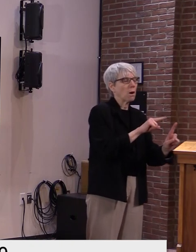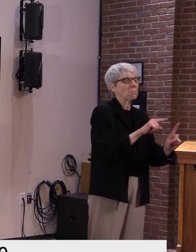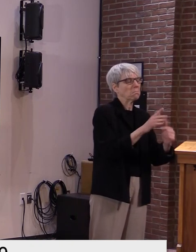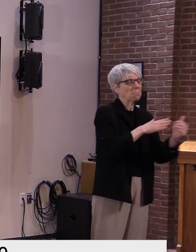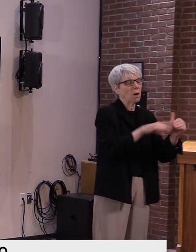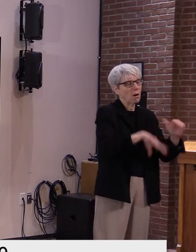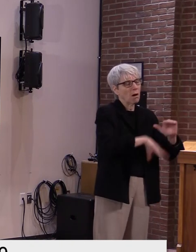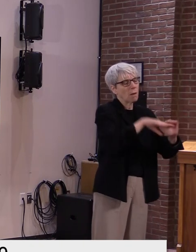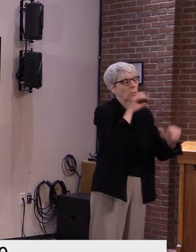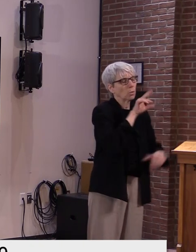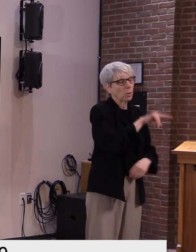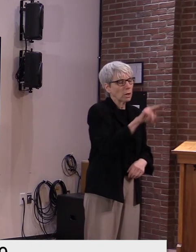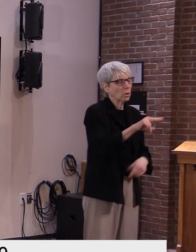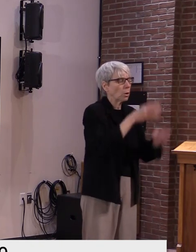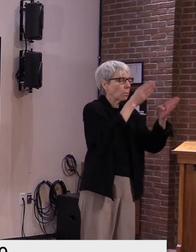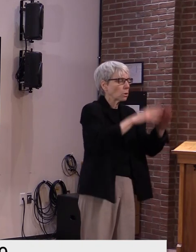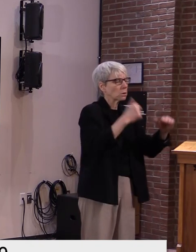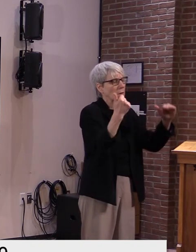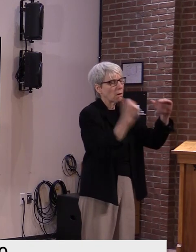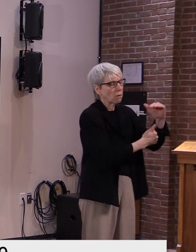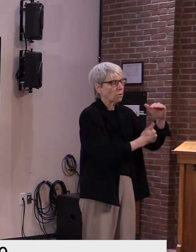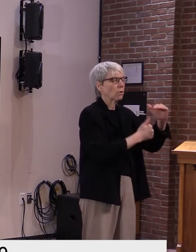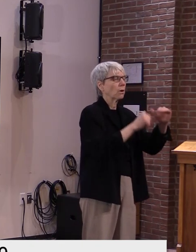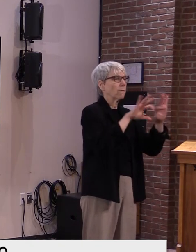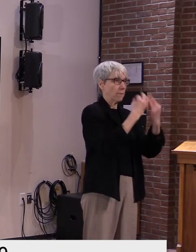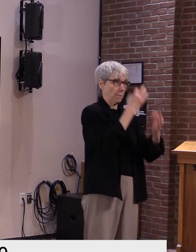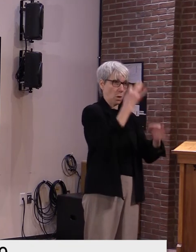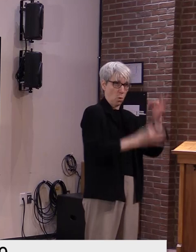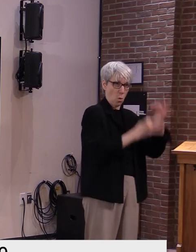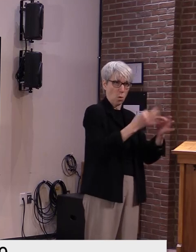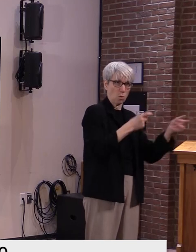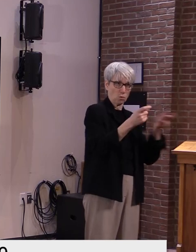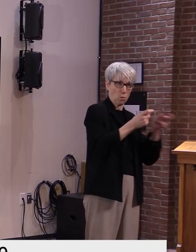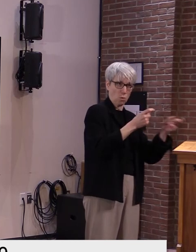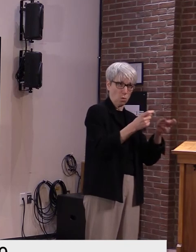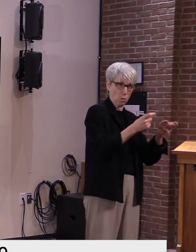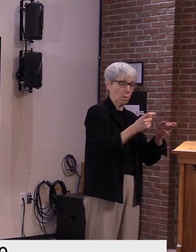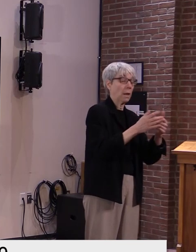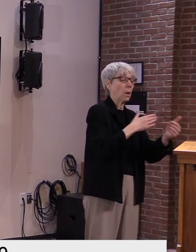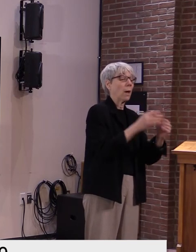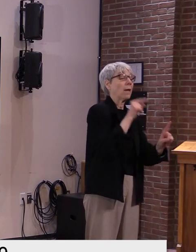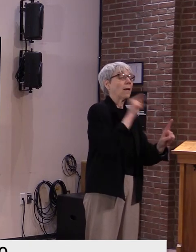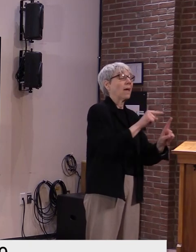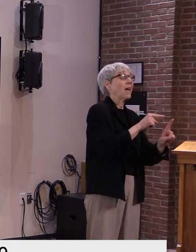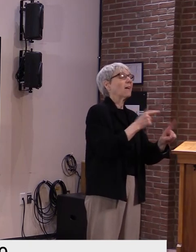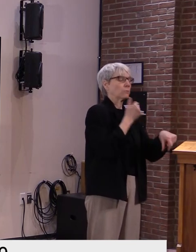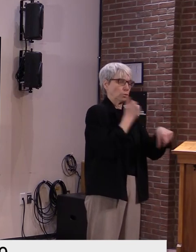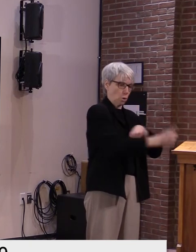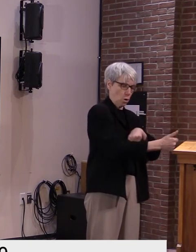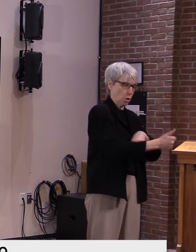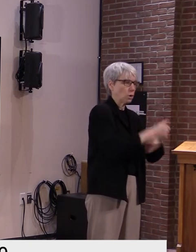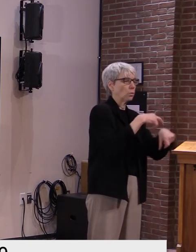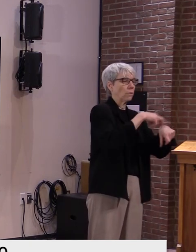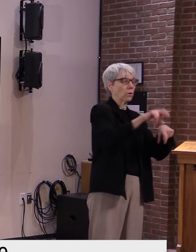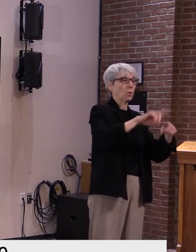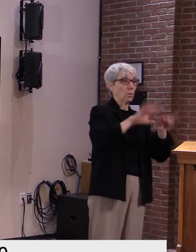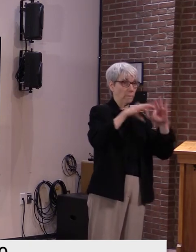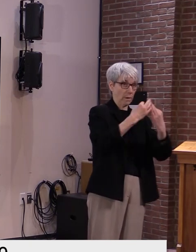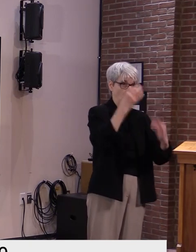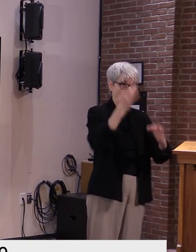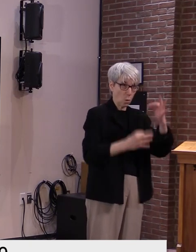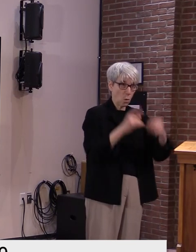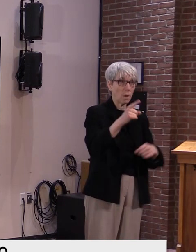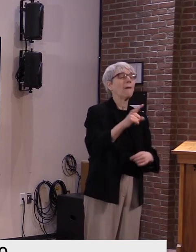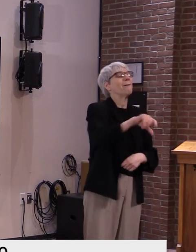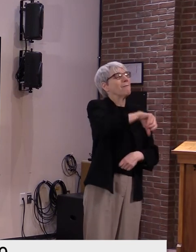court's jurisdiction, so it could be an 18, 19, 20-year-old, if those charges are referred to the family court, there's a section of the